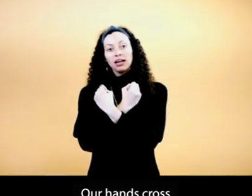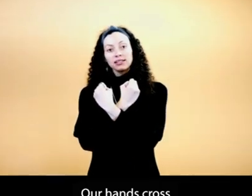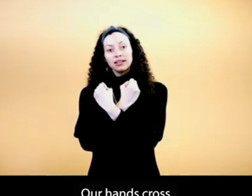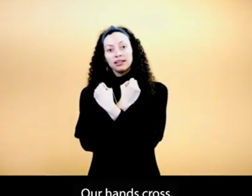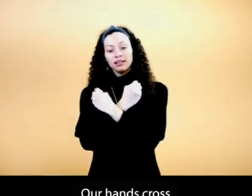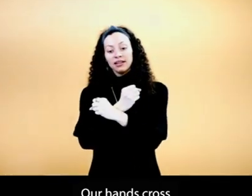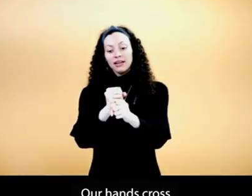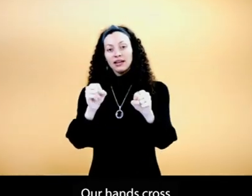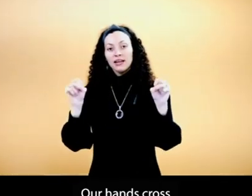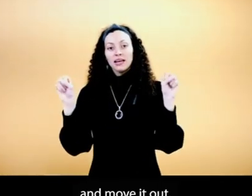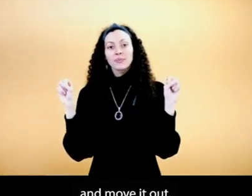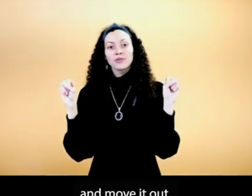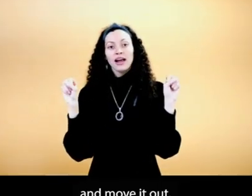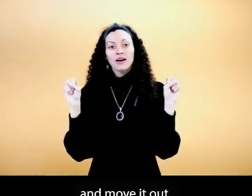crossed, and move it out.